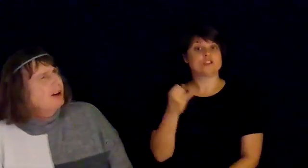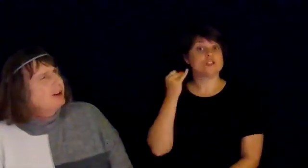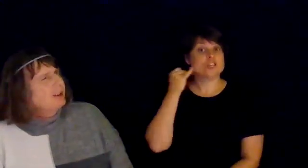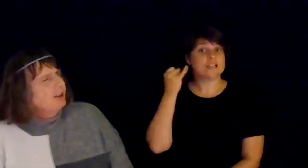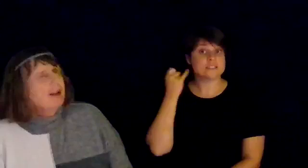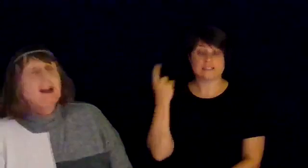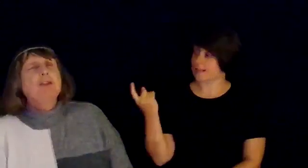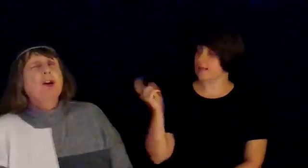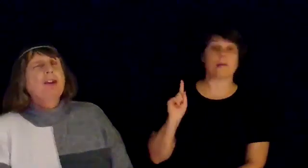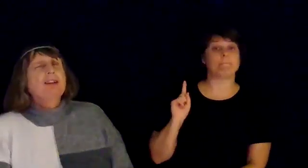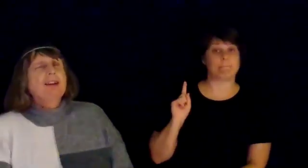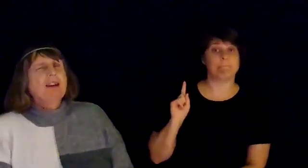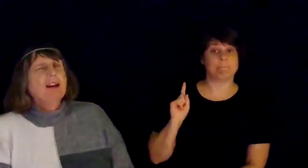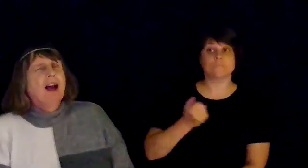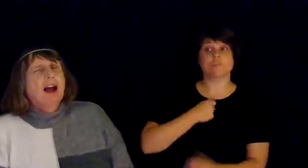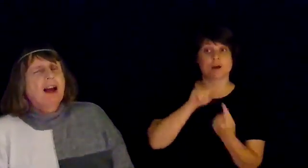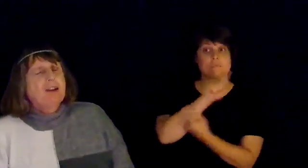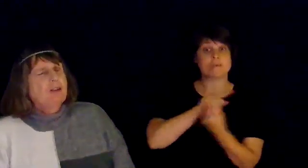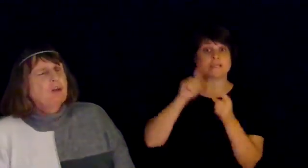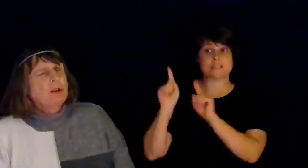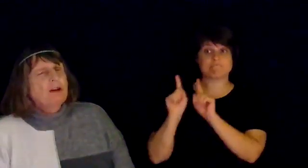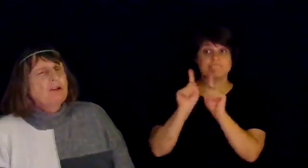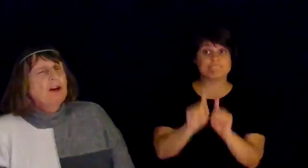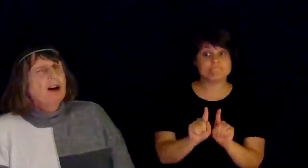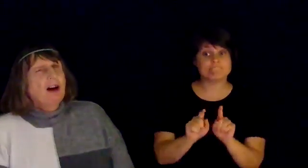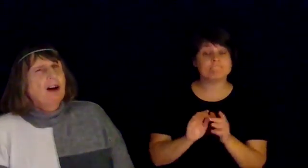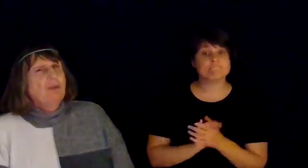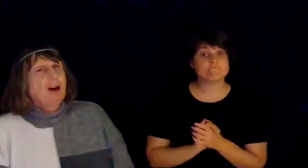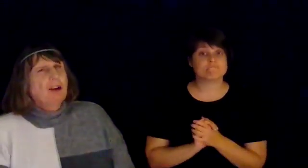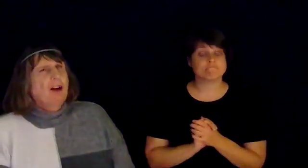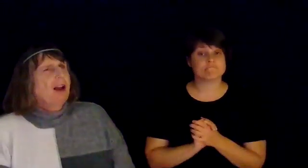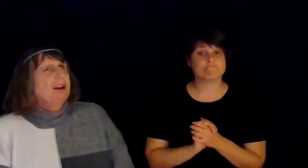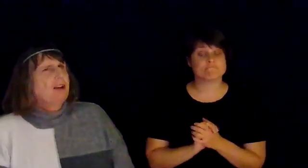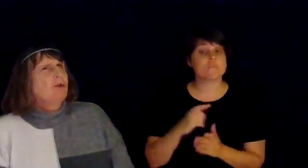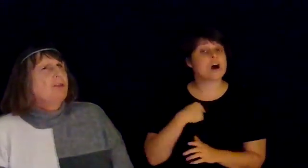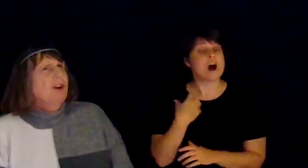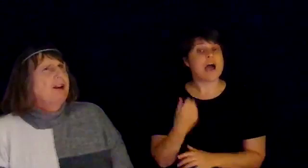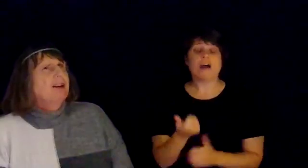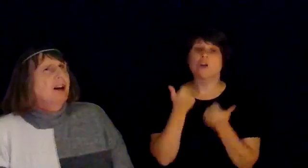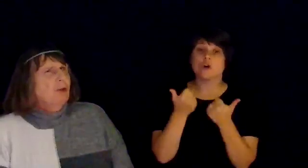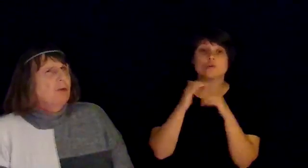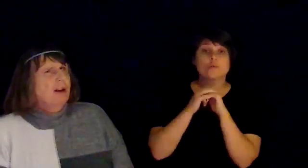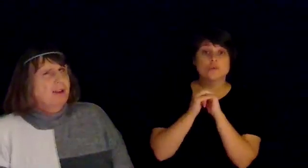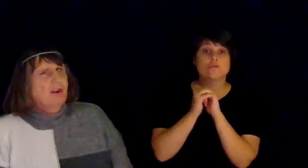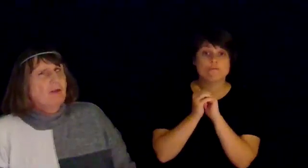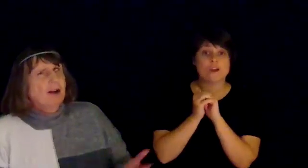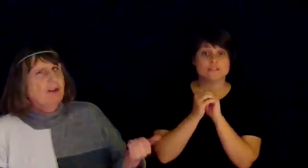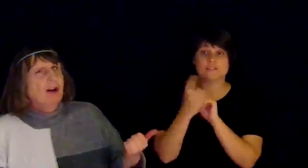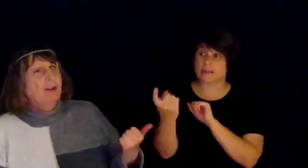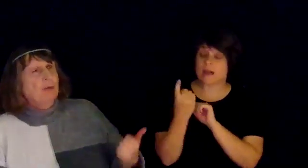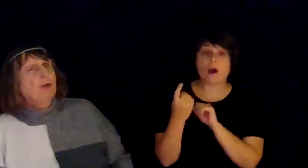Justin. I think Justin came to my meeting, and as well, I had a good friend come with